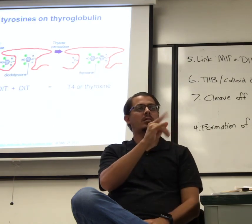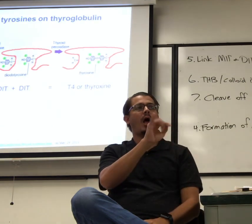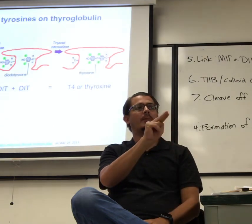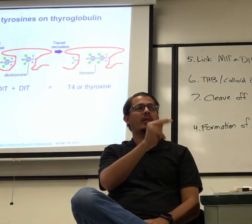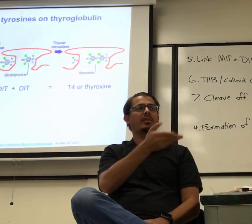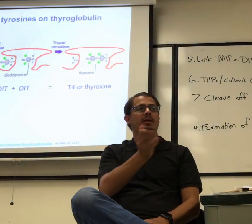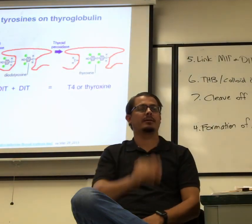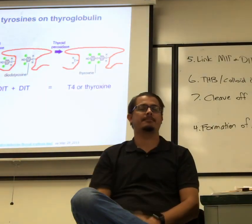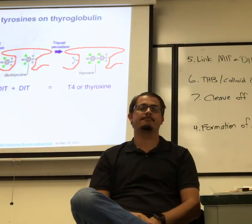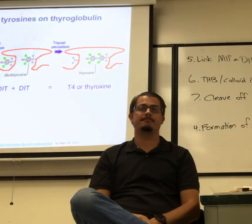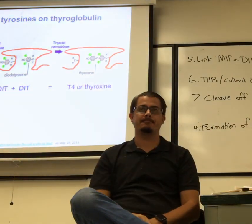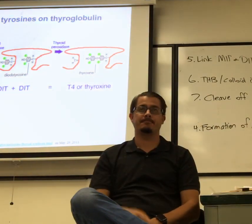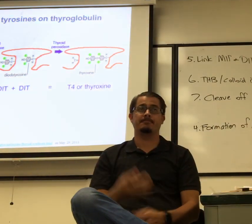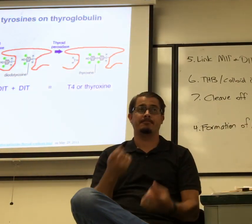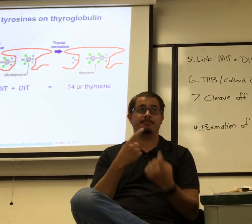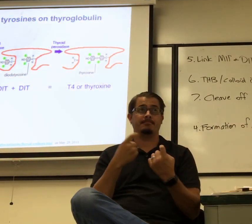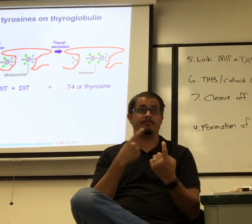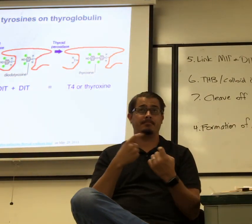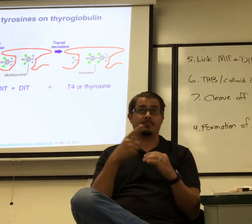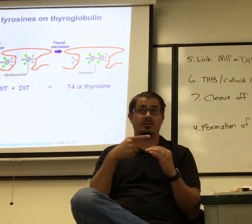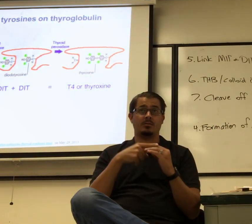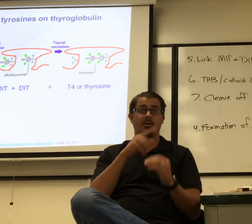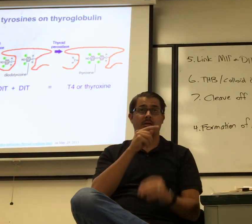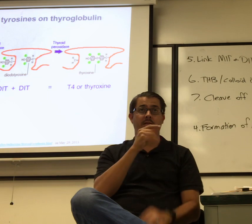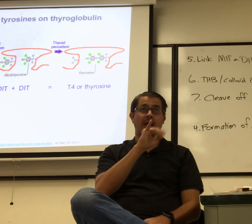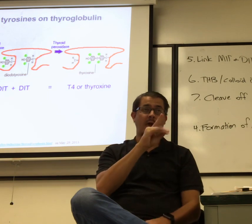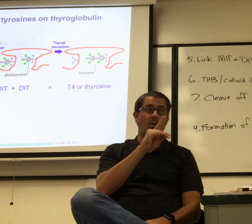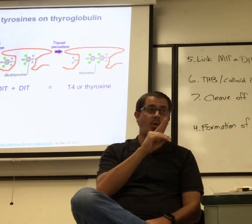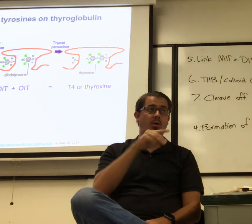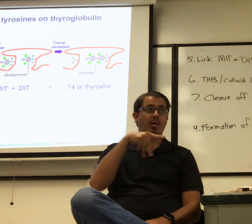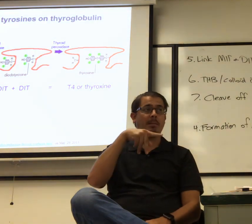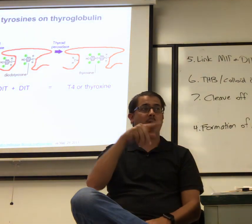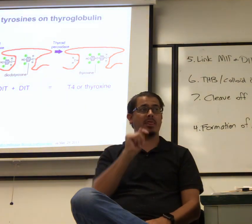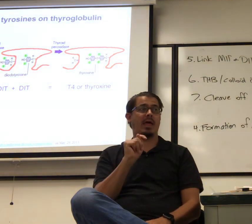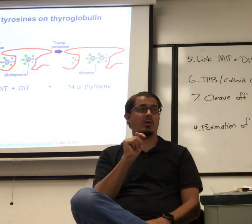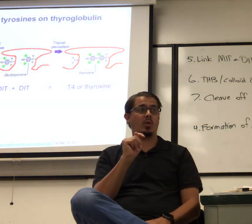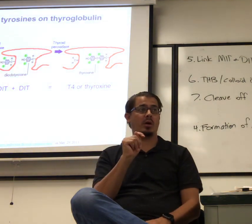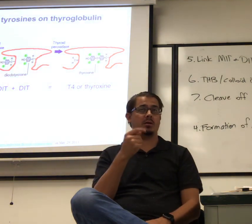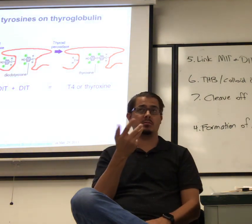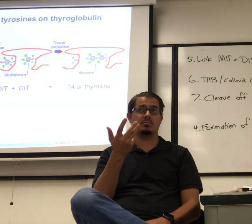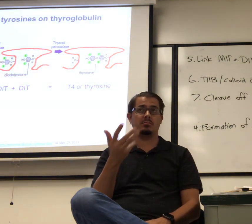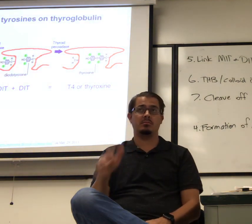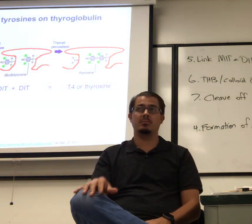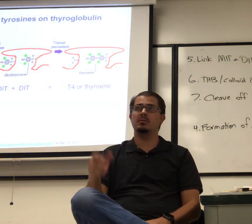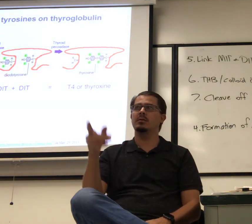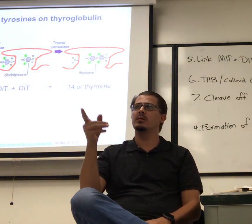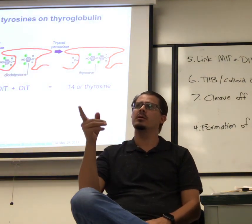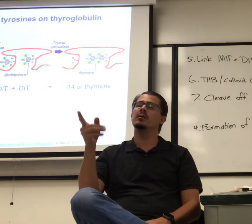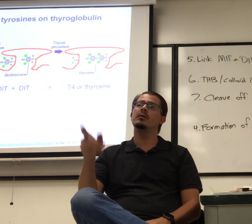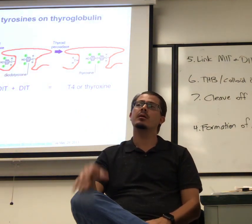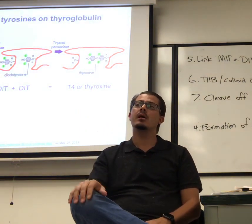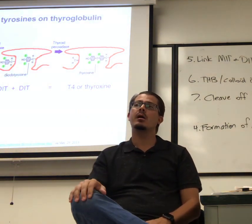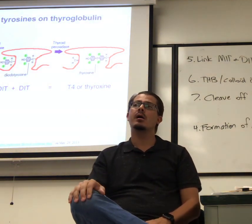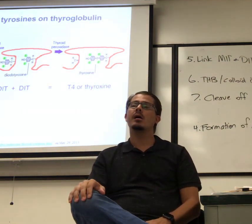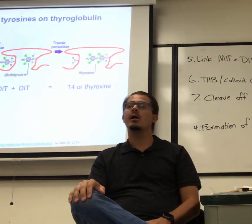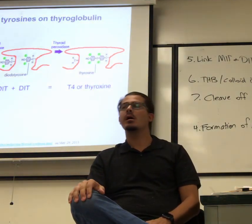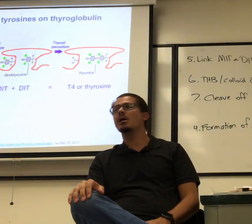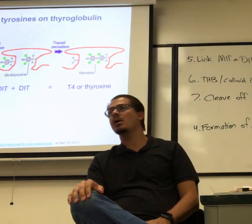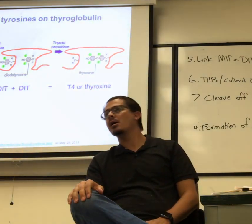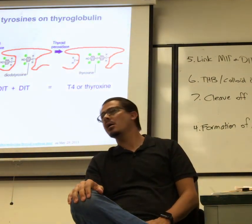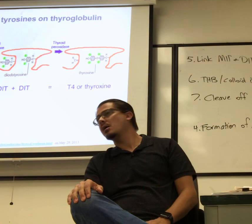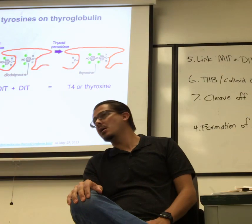drawing, they just showed the tyrosines. They didn't show the whole thyroglobulin. All right, so I'm going to move on. You have any questions about the thyroid or